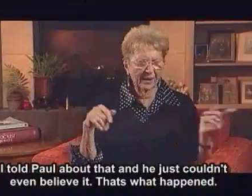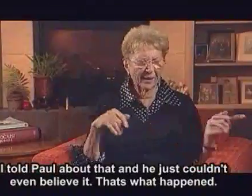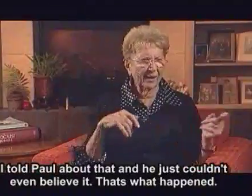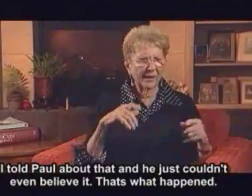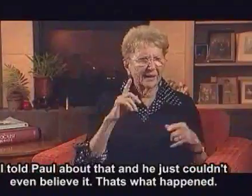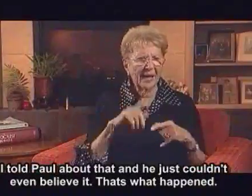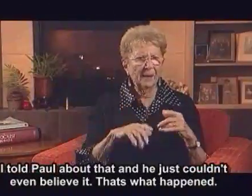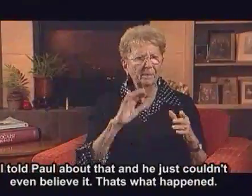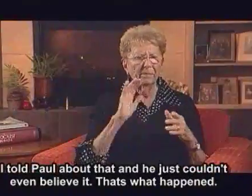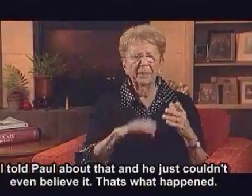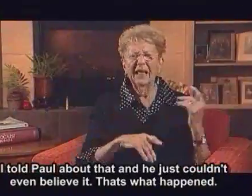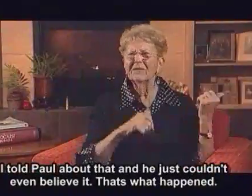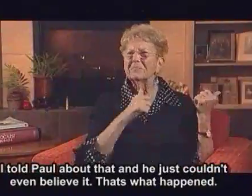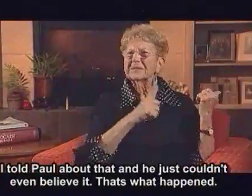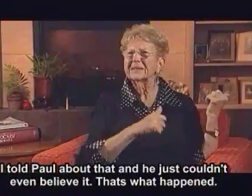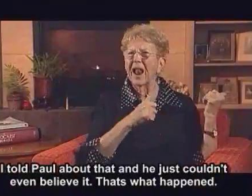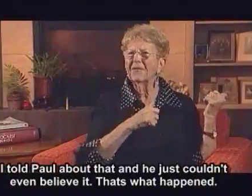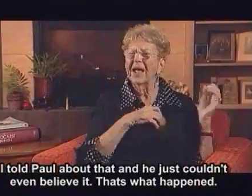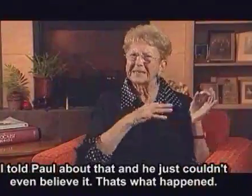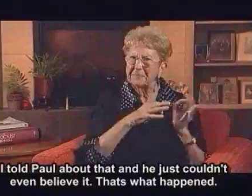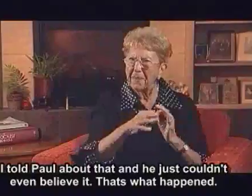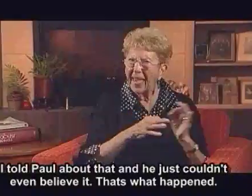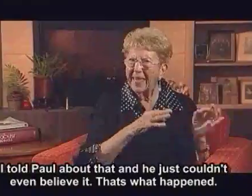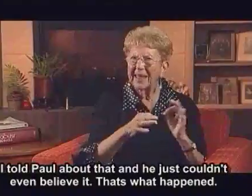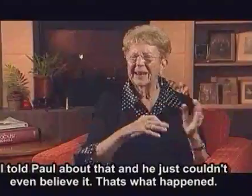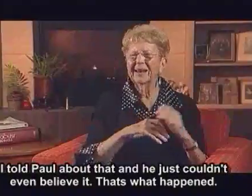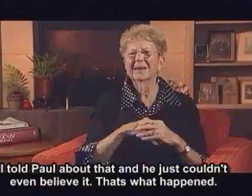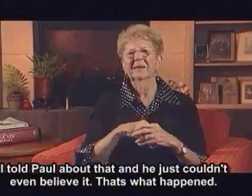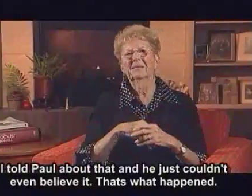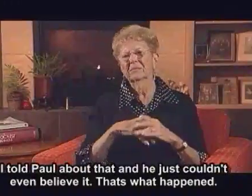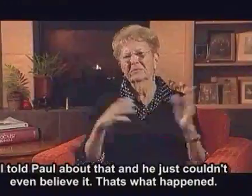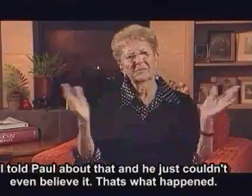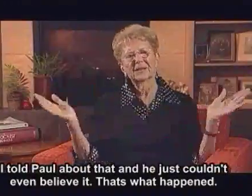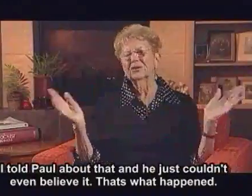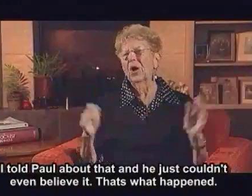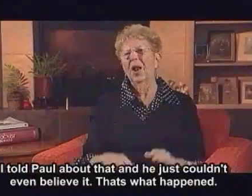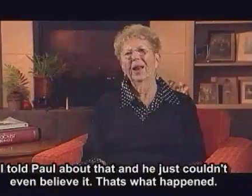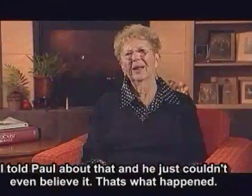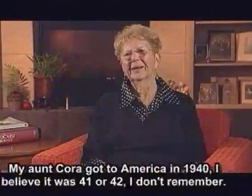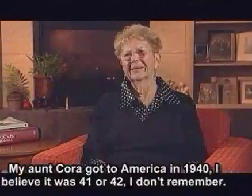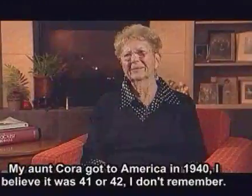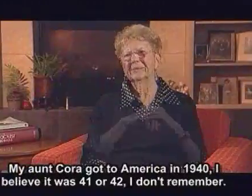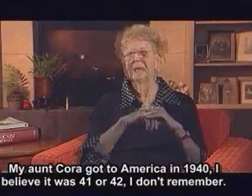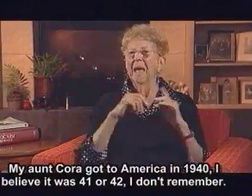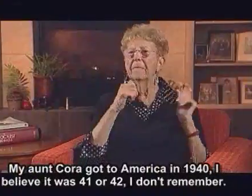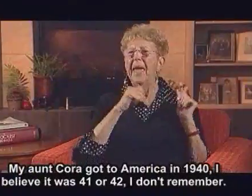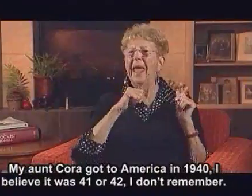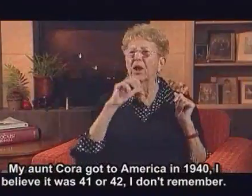I told Paul about that, and he just couldn't even believe it. And that's what happened.